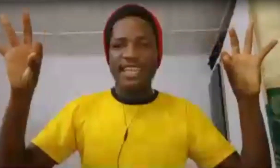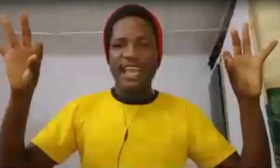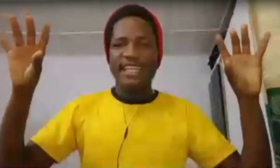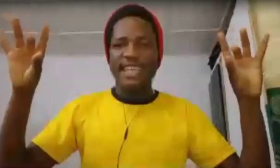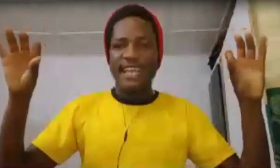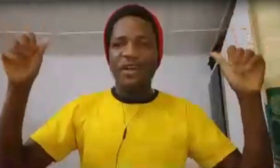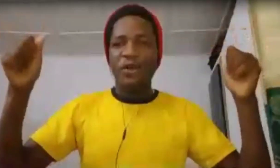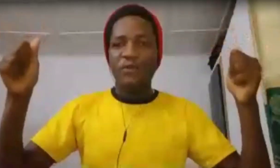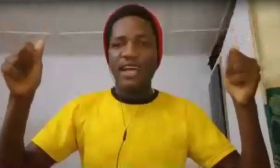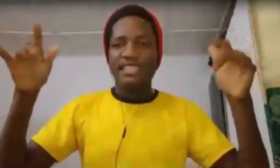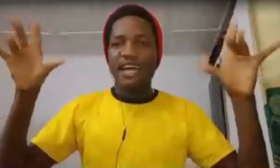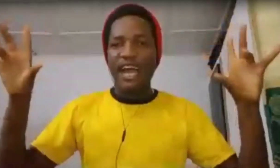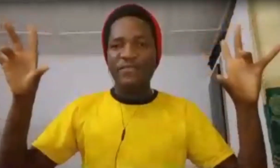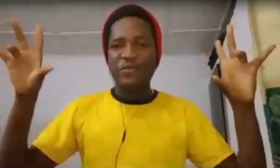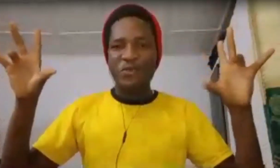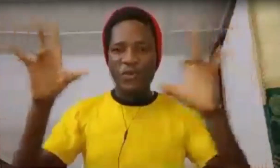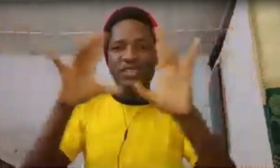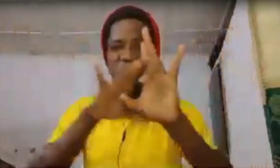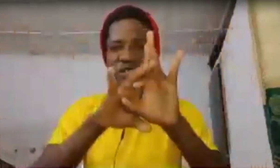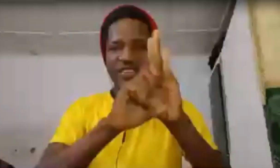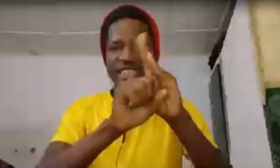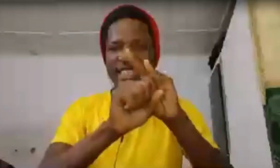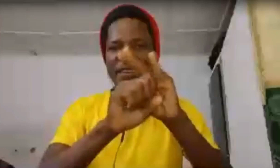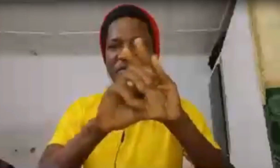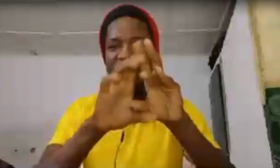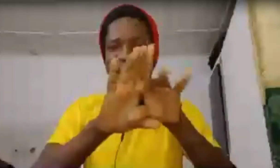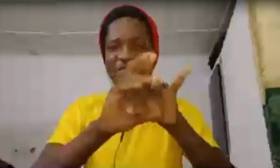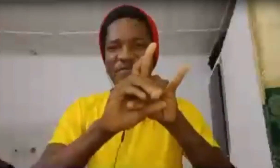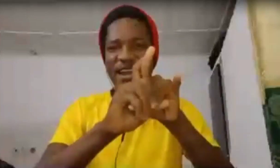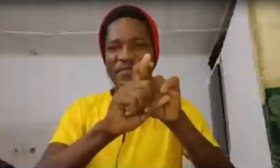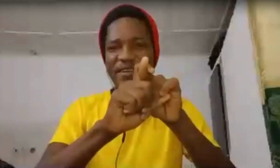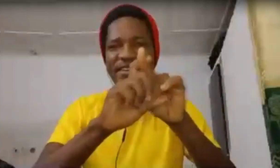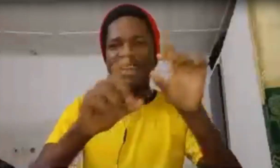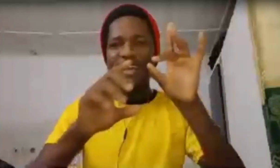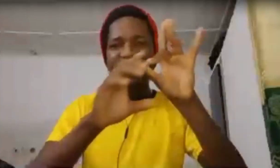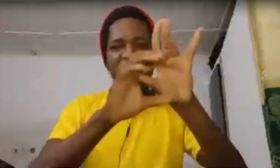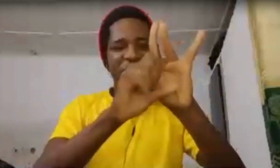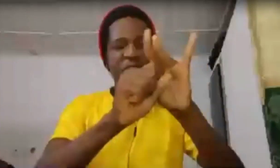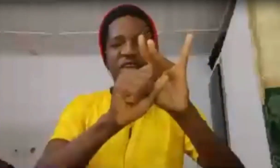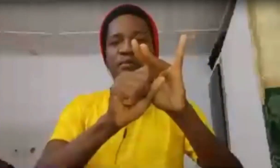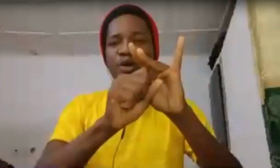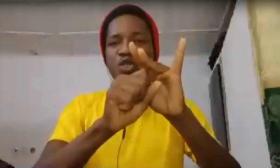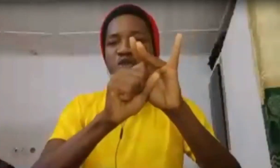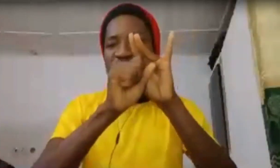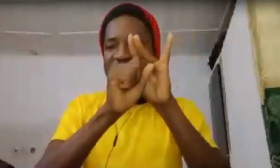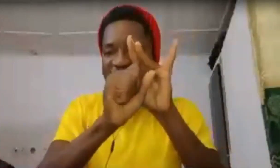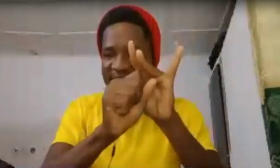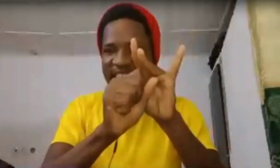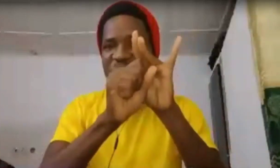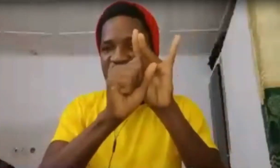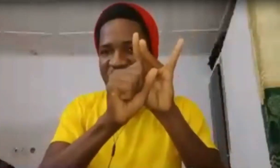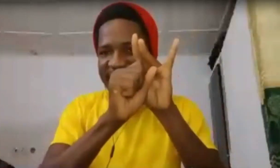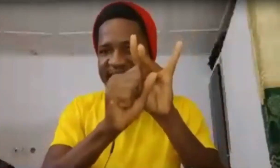9, 10, all of that has to do with you stretching the fingers very, very, very, very much. You